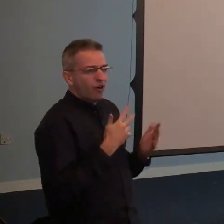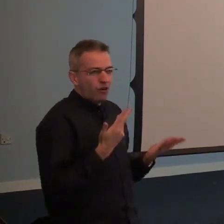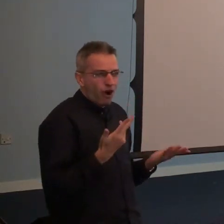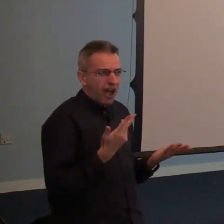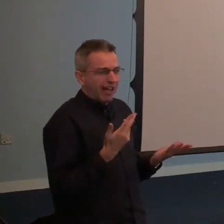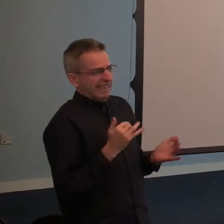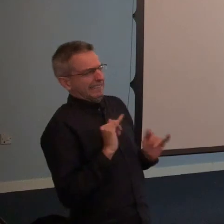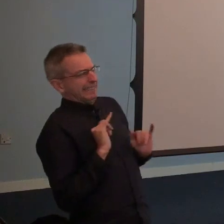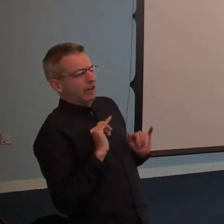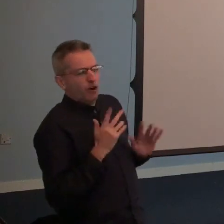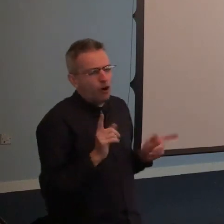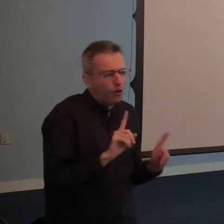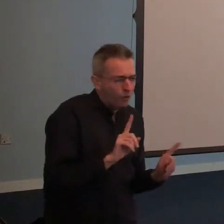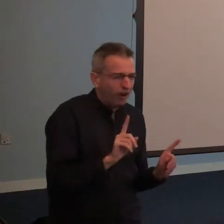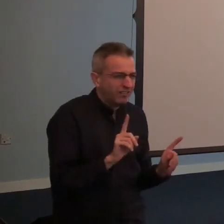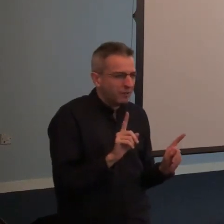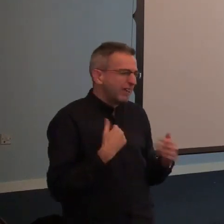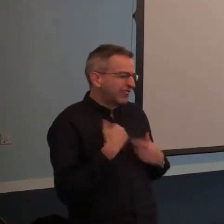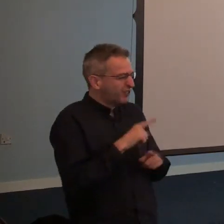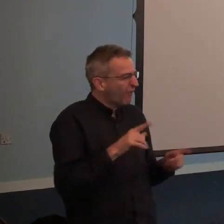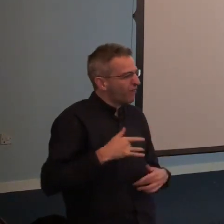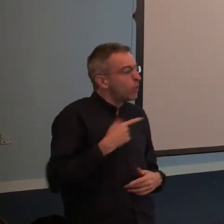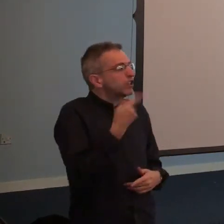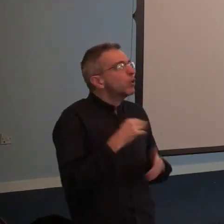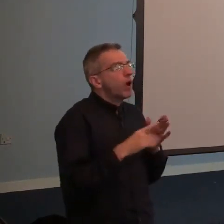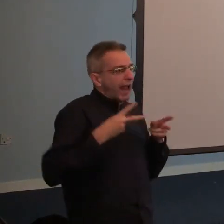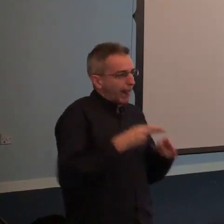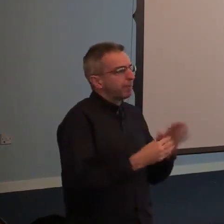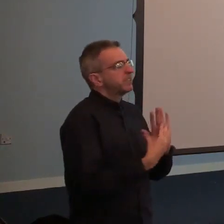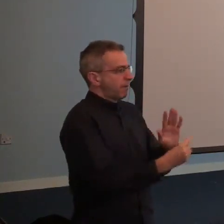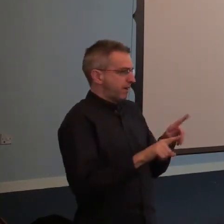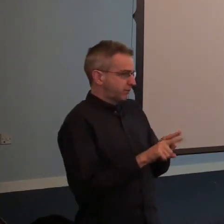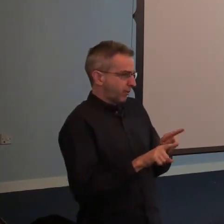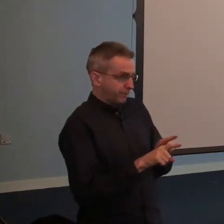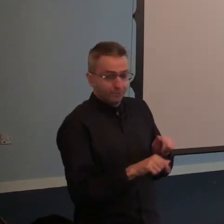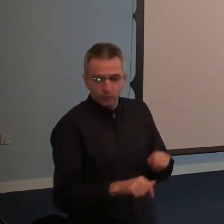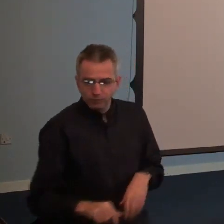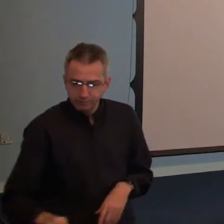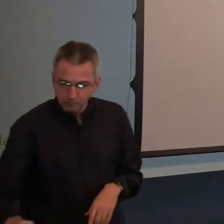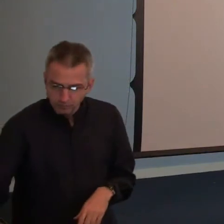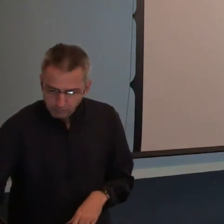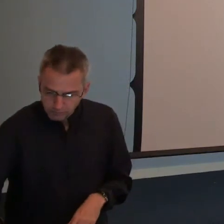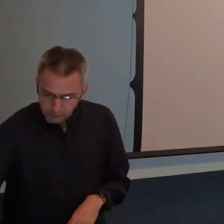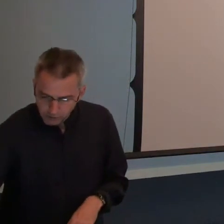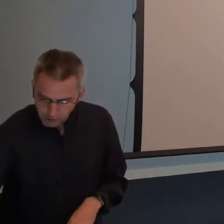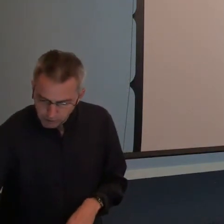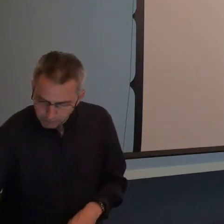positive reinforcement to try and influence attitudes. So we'll see what you feel. So I'll give you some clip examples.